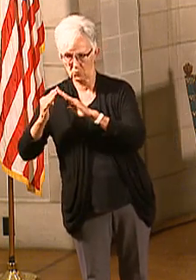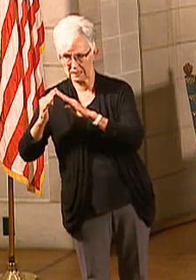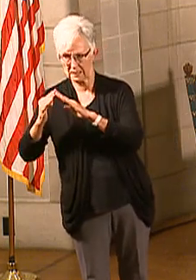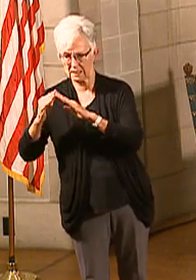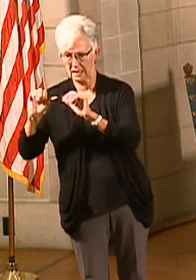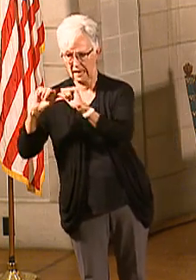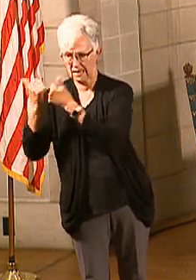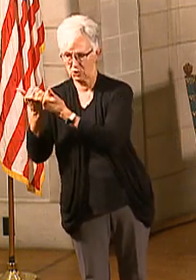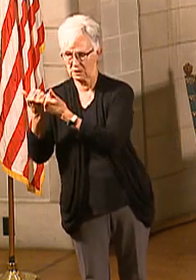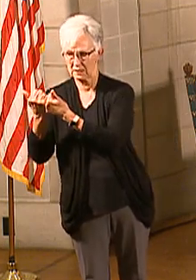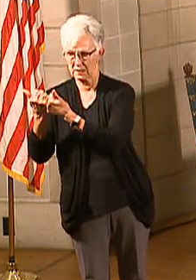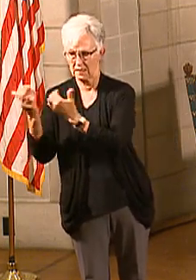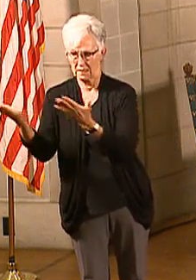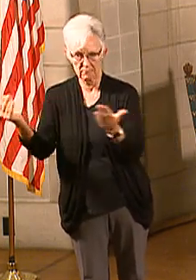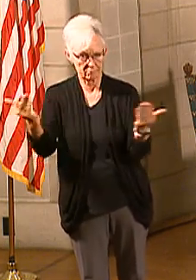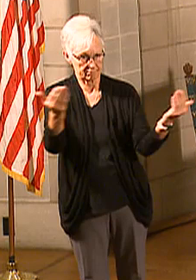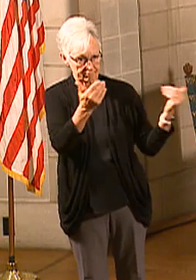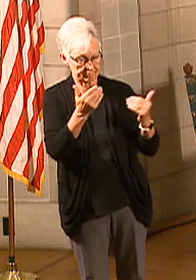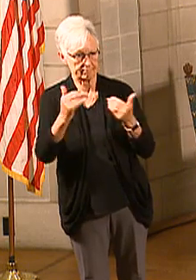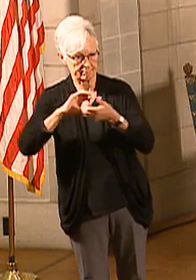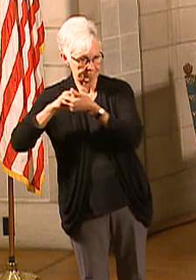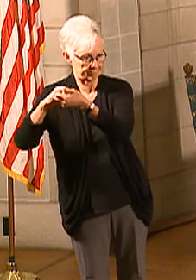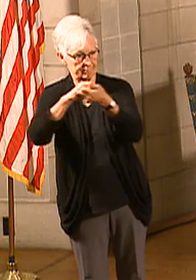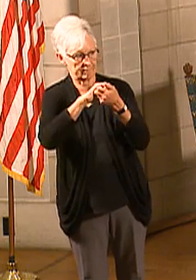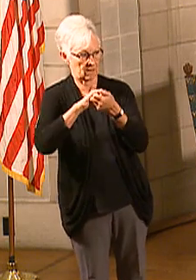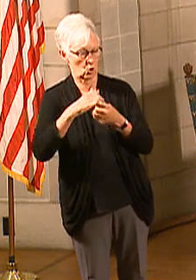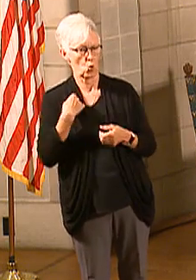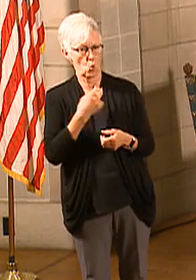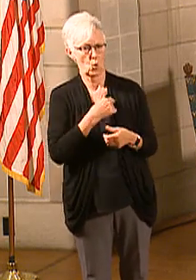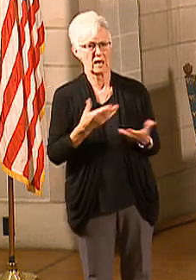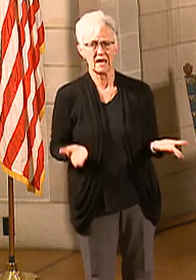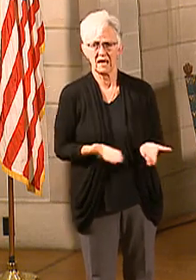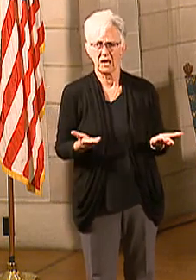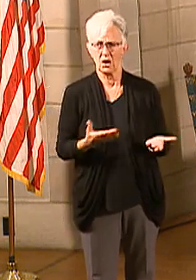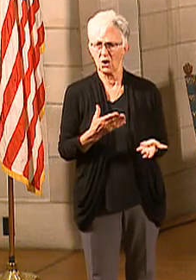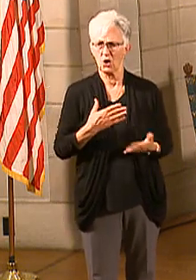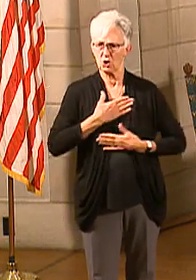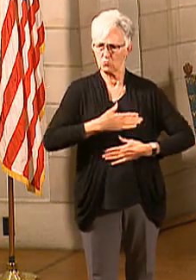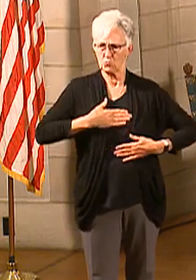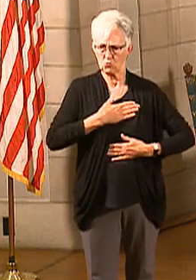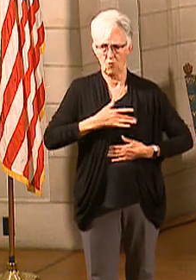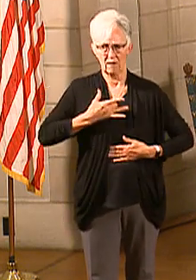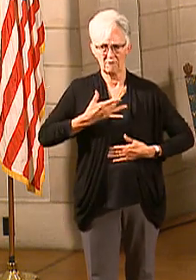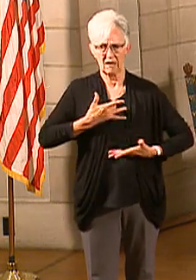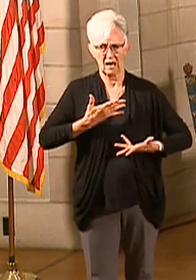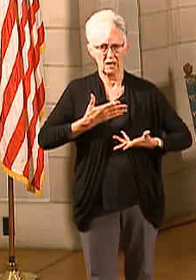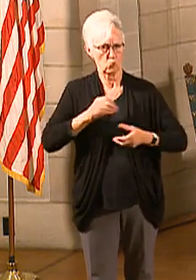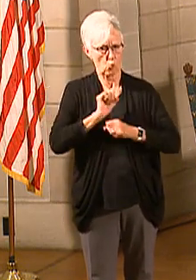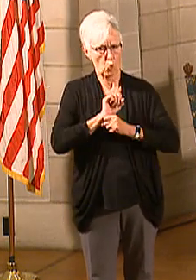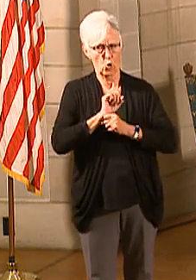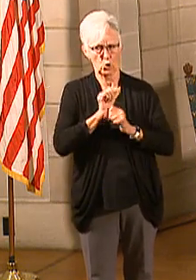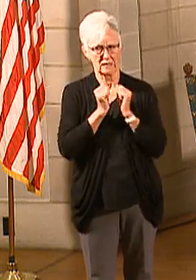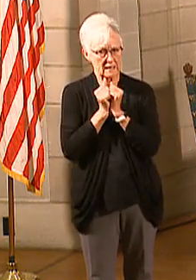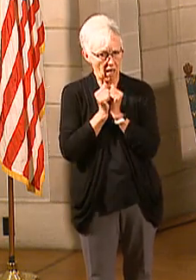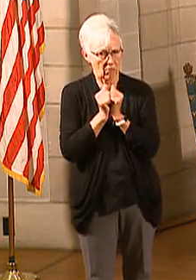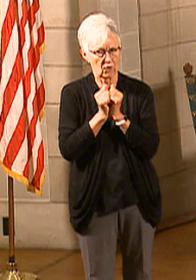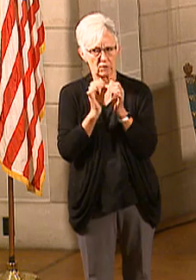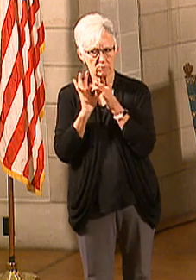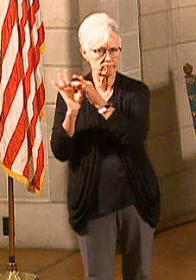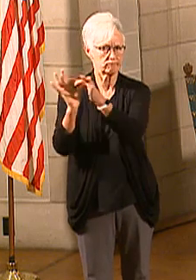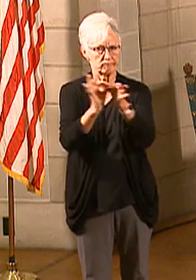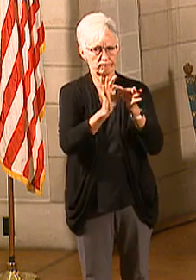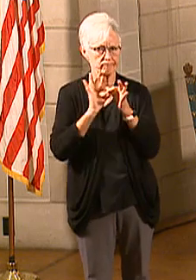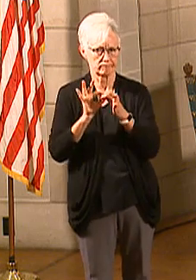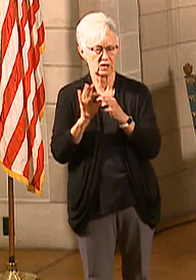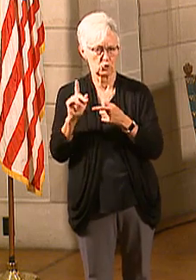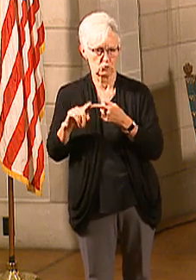about Nebraska is this sense of community, and that here we have so many partners willing to come to the table and help us solve big problems for kids and families.